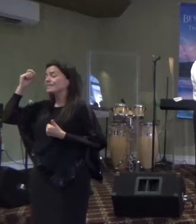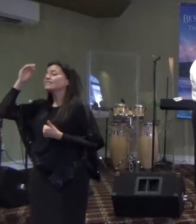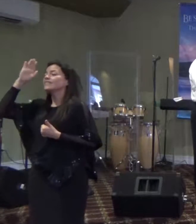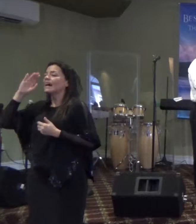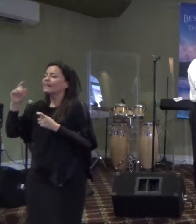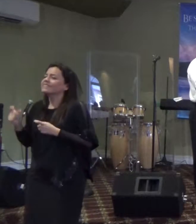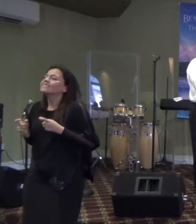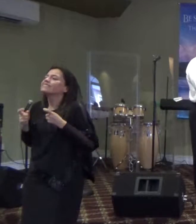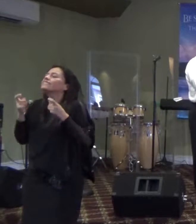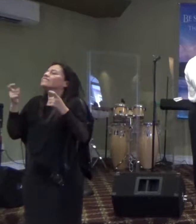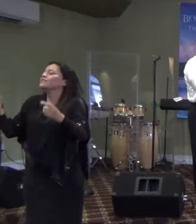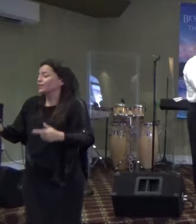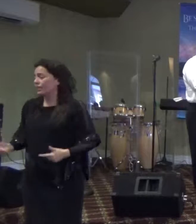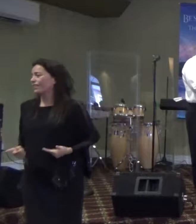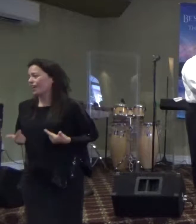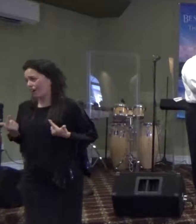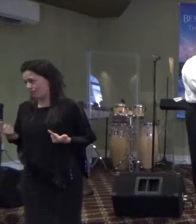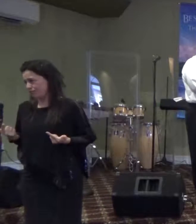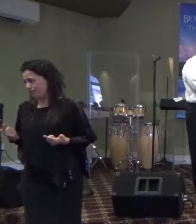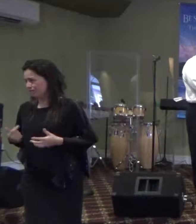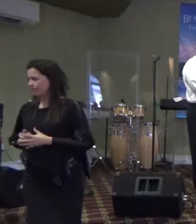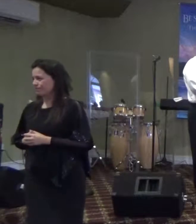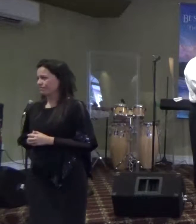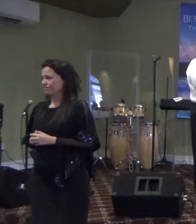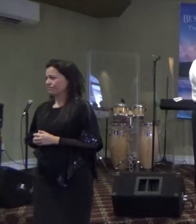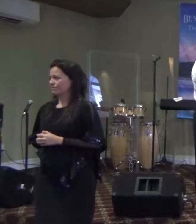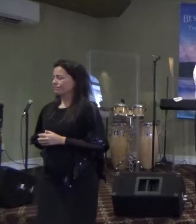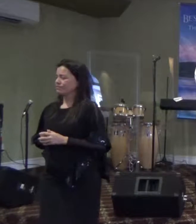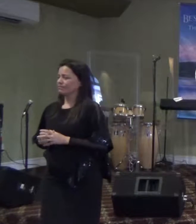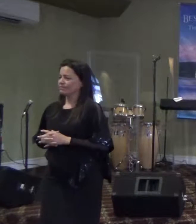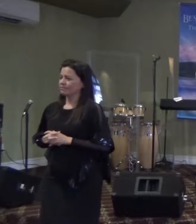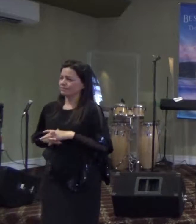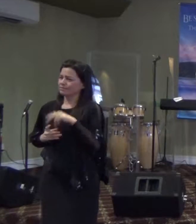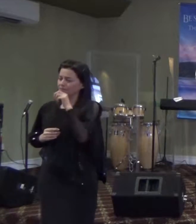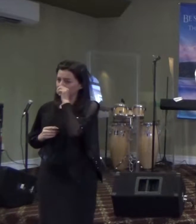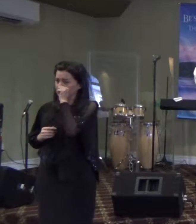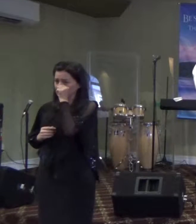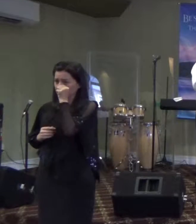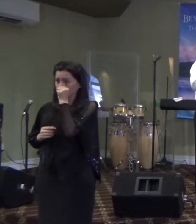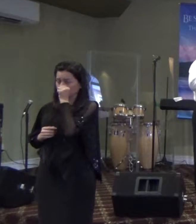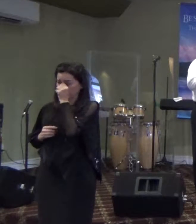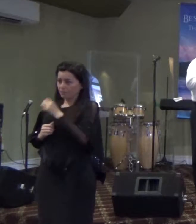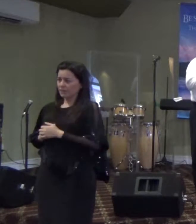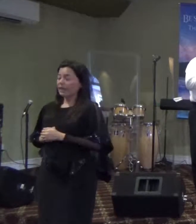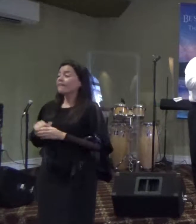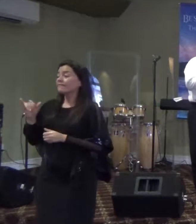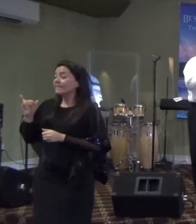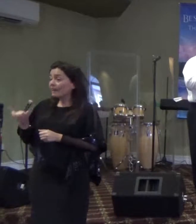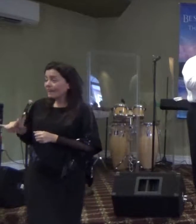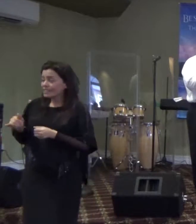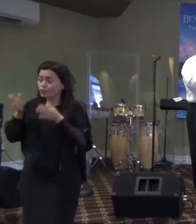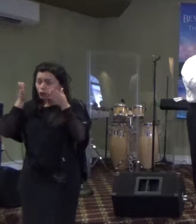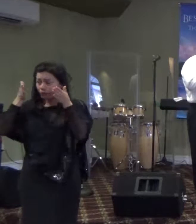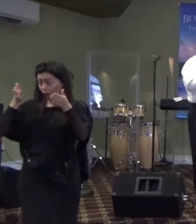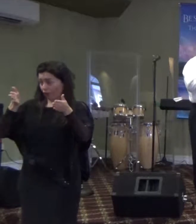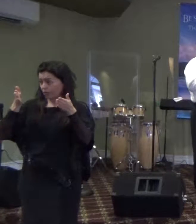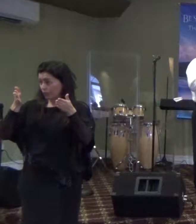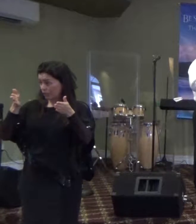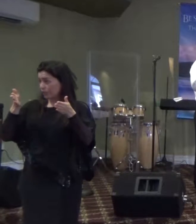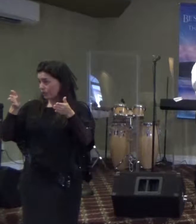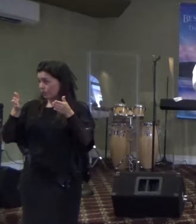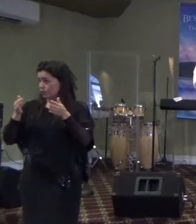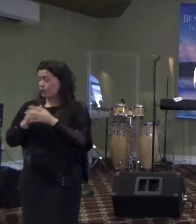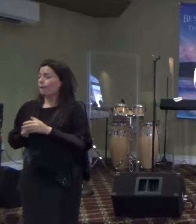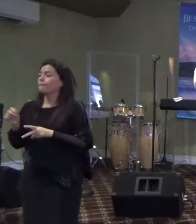Todas las cosas All things por Él subsisten. subsist through Him. Este es el enfoque This is a focus que